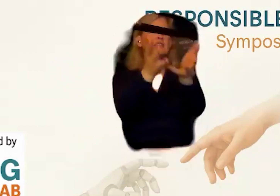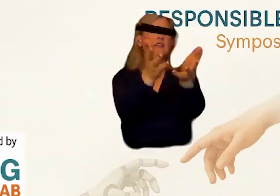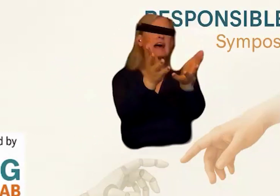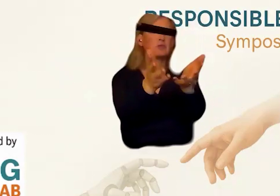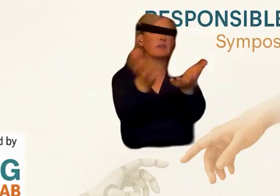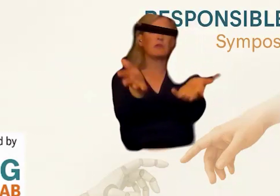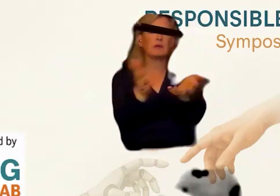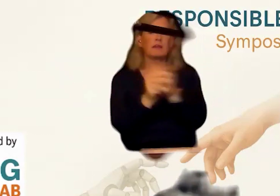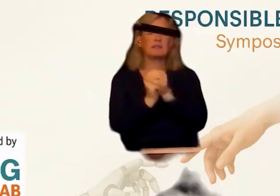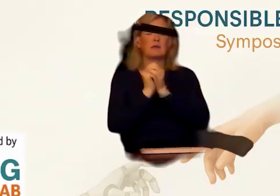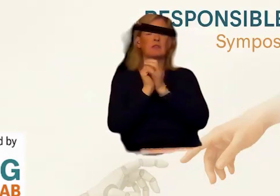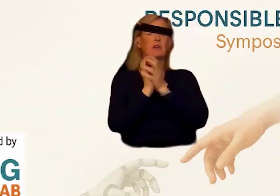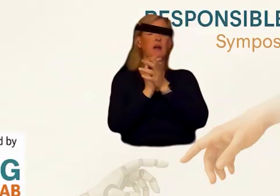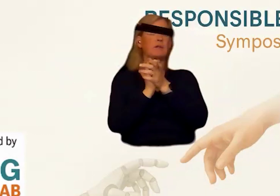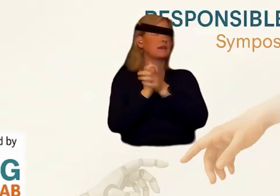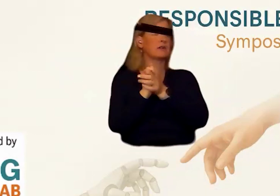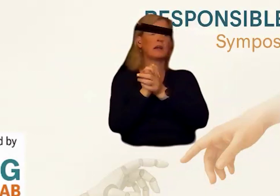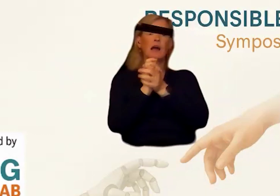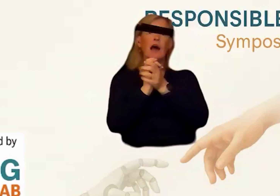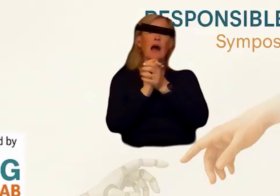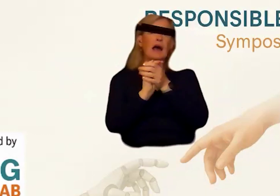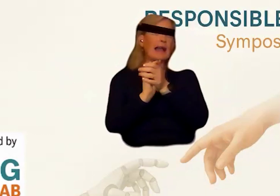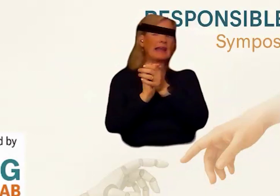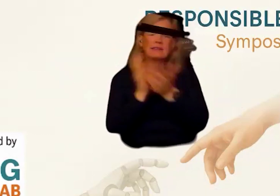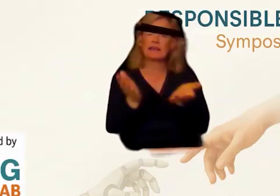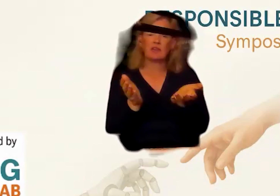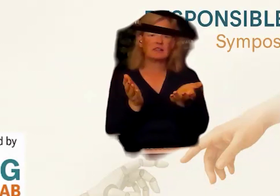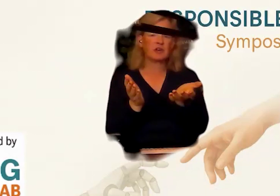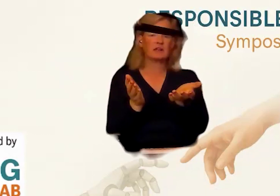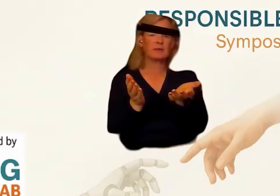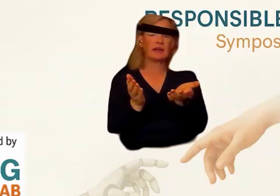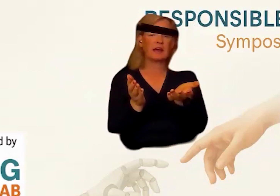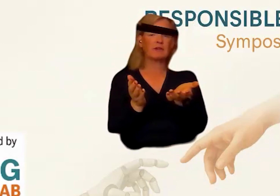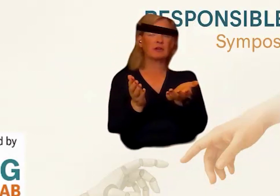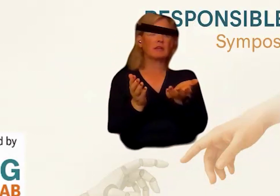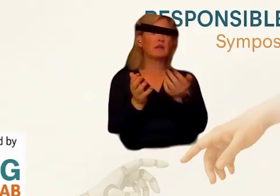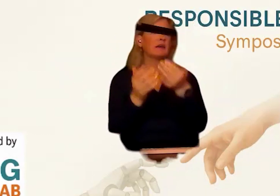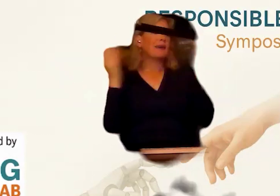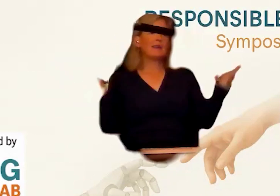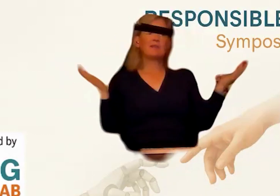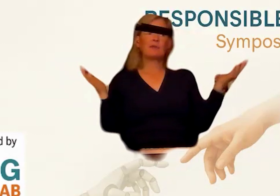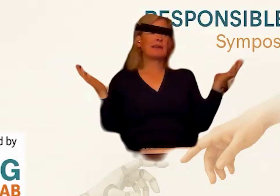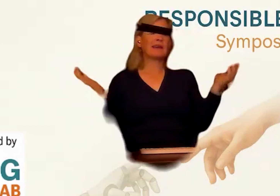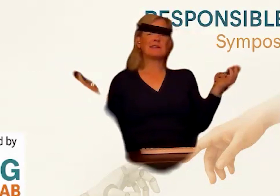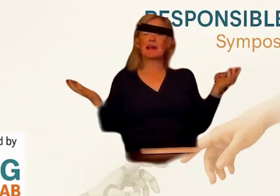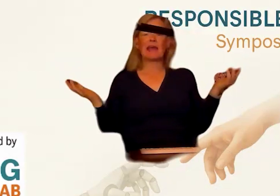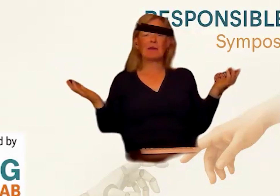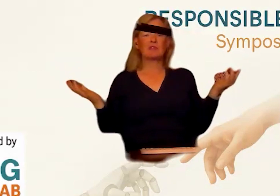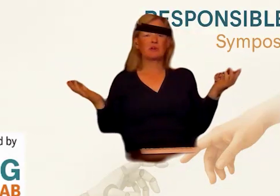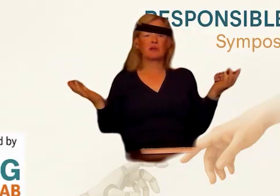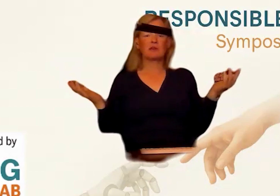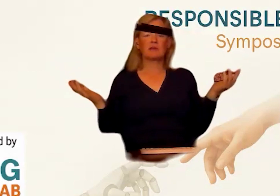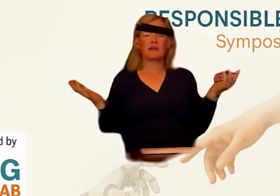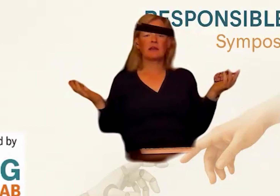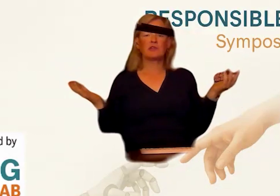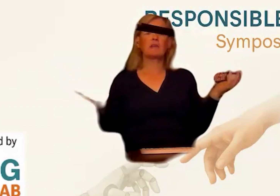problem. And that's the last one that really resonated with your comments, Heather. I get asked to give lots of talks about AI for good. And for me, it's like